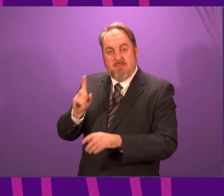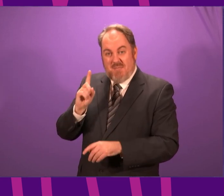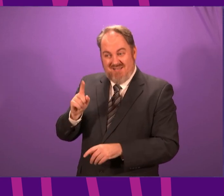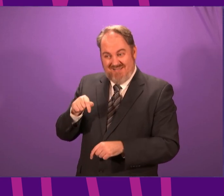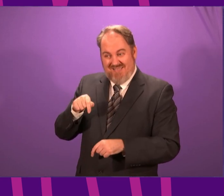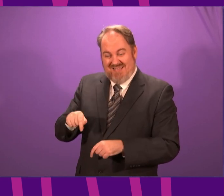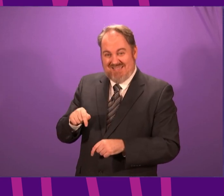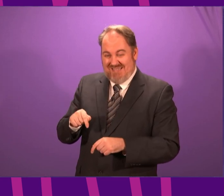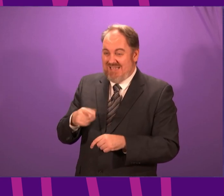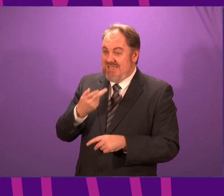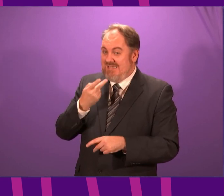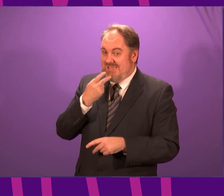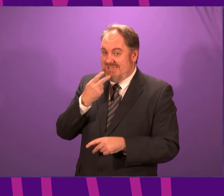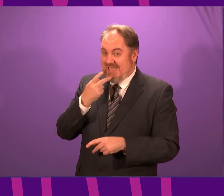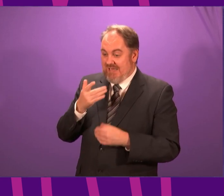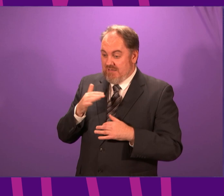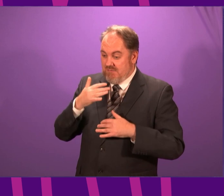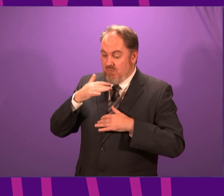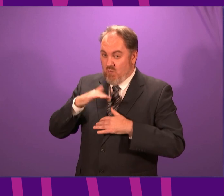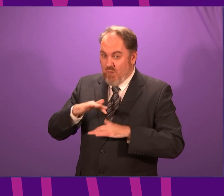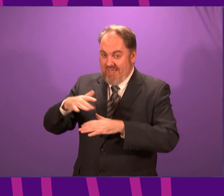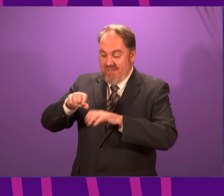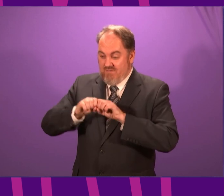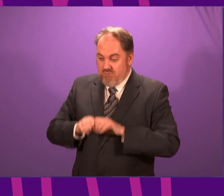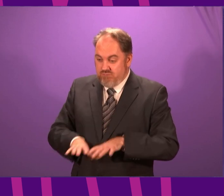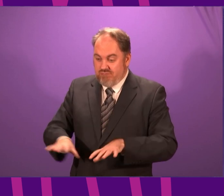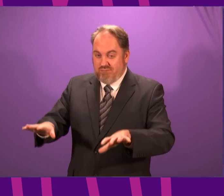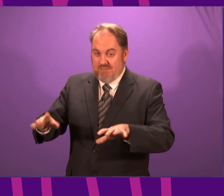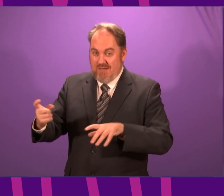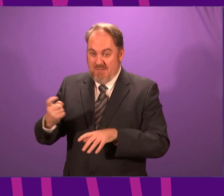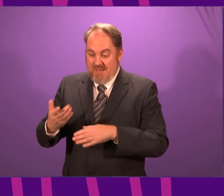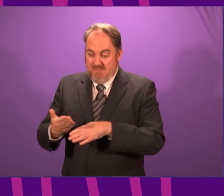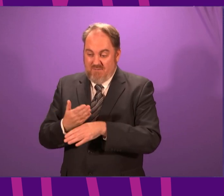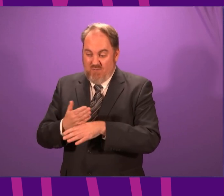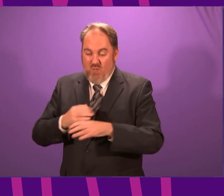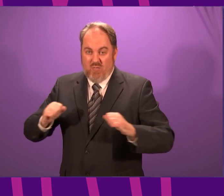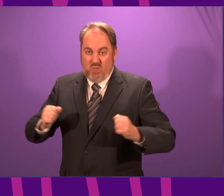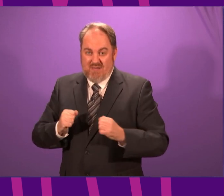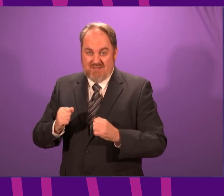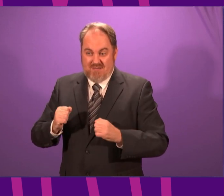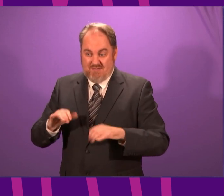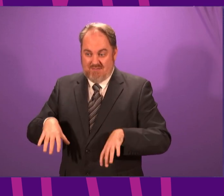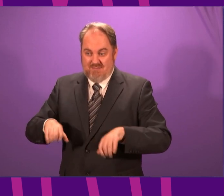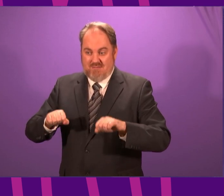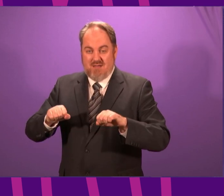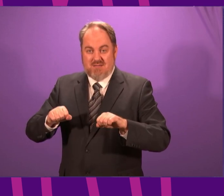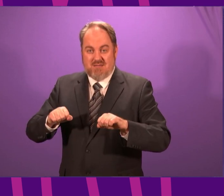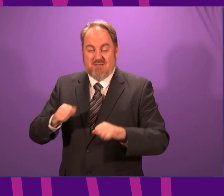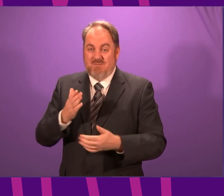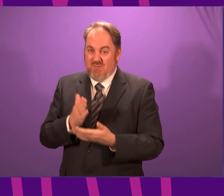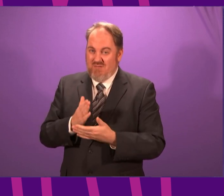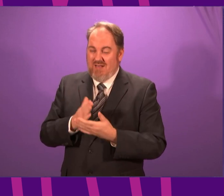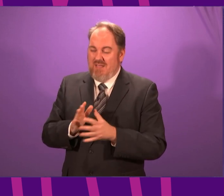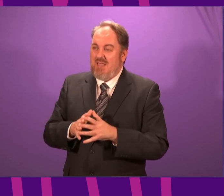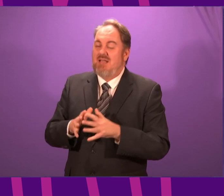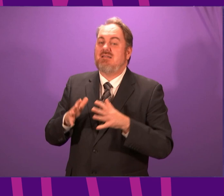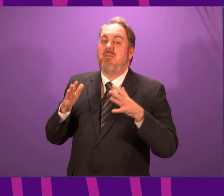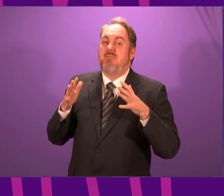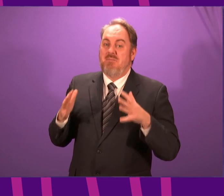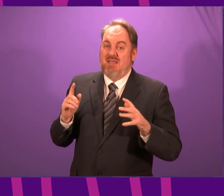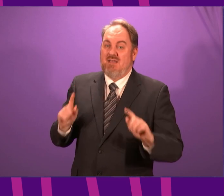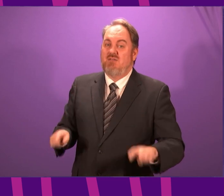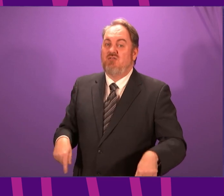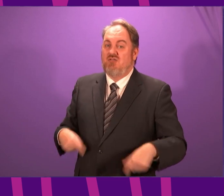is a second wave which is coming as we approach the winter. That is very different from the challenge we faced as we went into